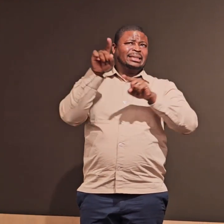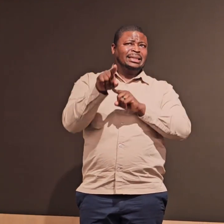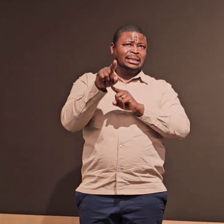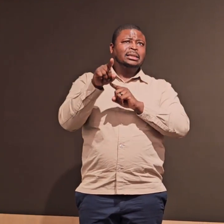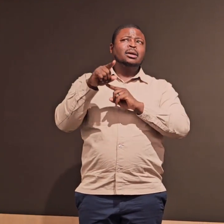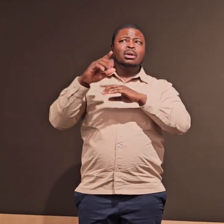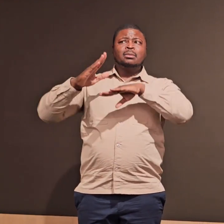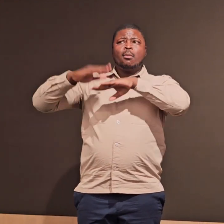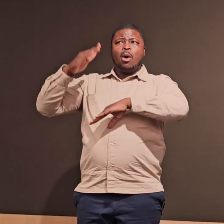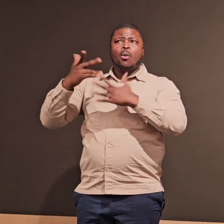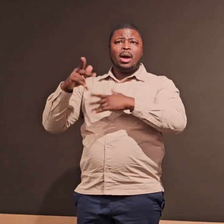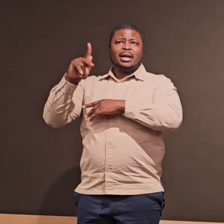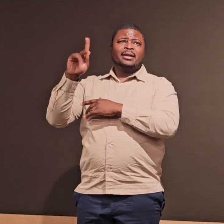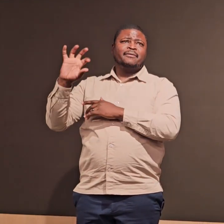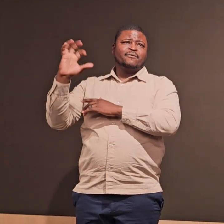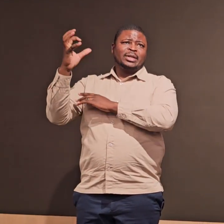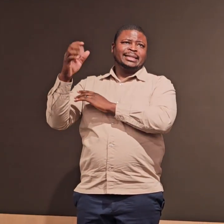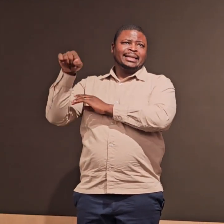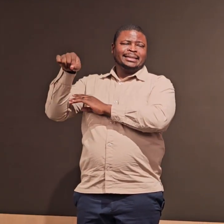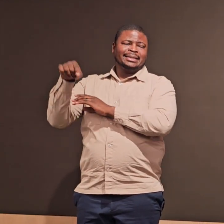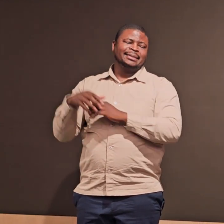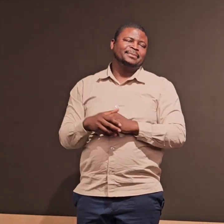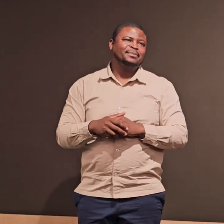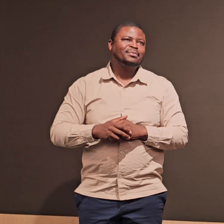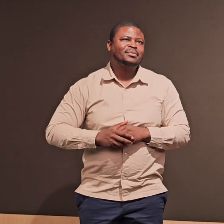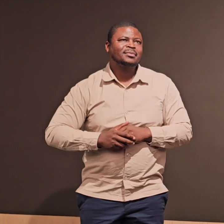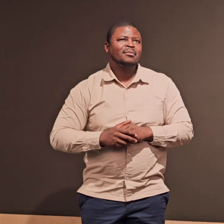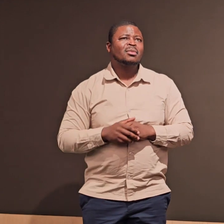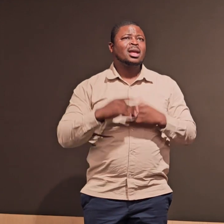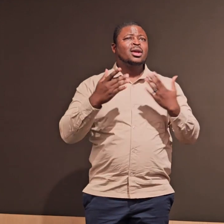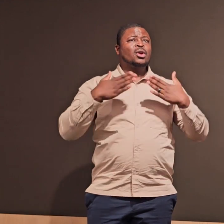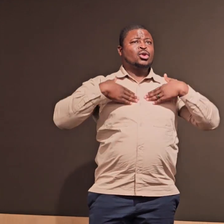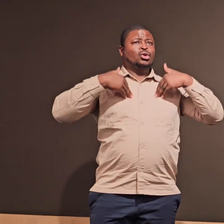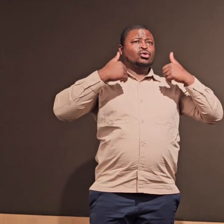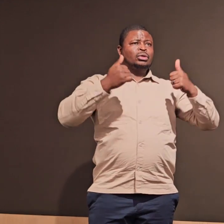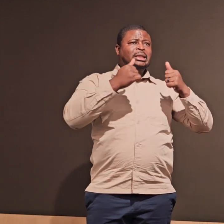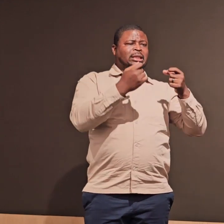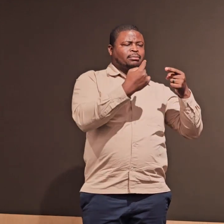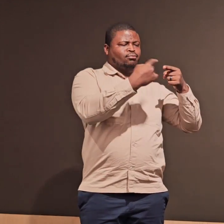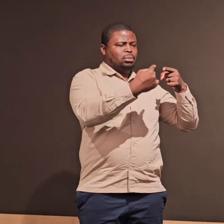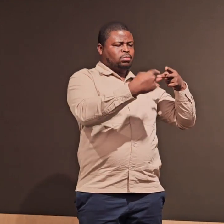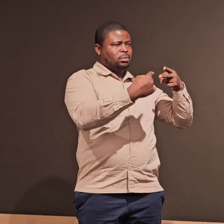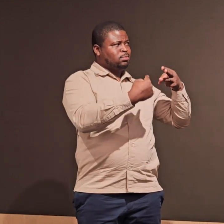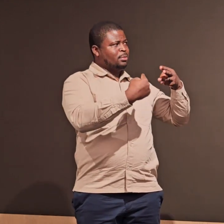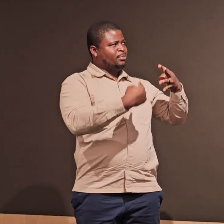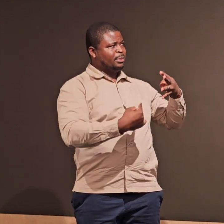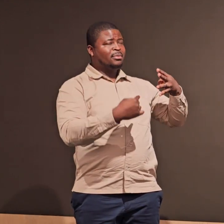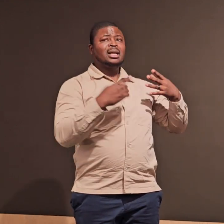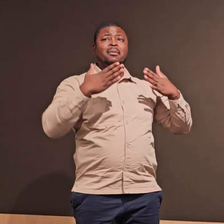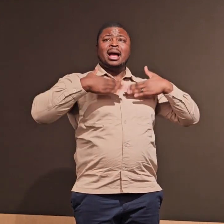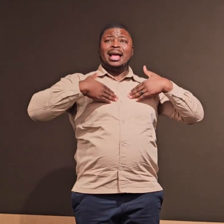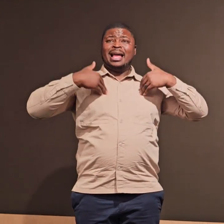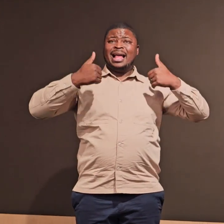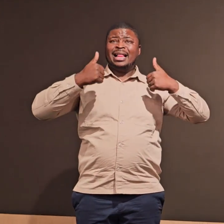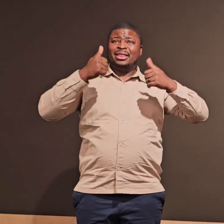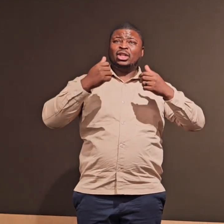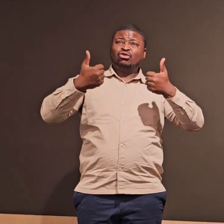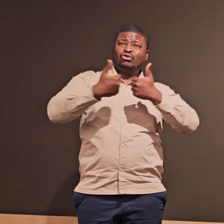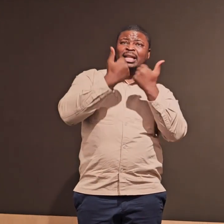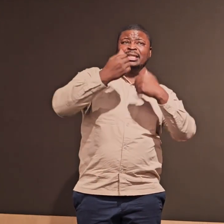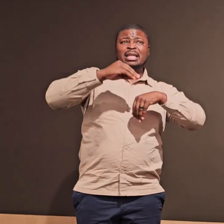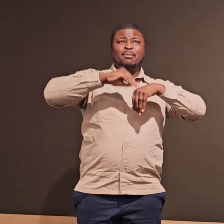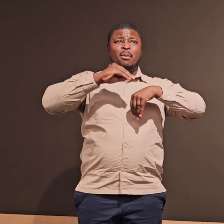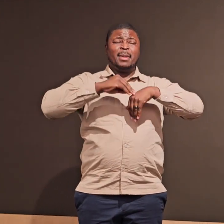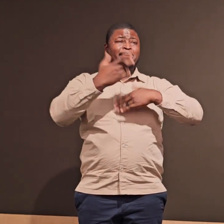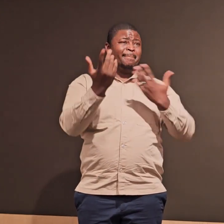State. And then coming to the nutrition indicators, these are our health issues. And you worry when you